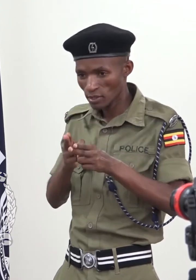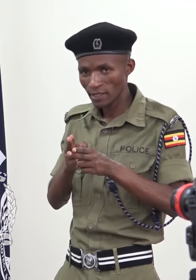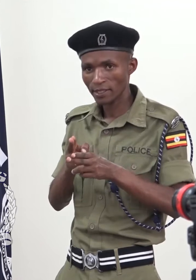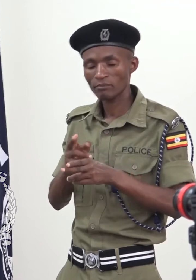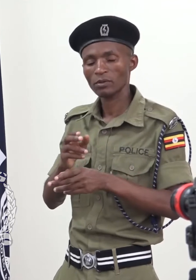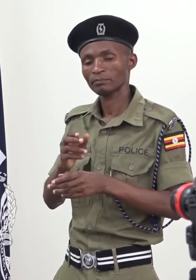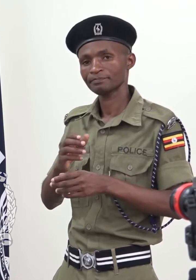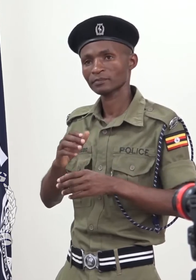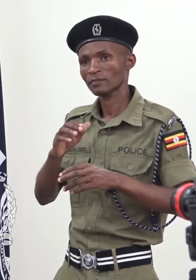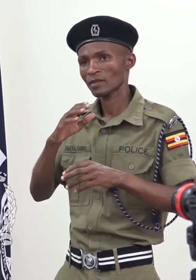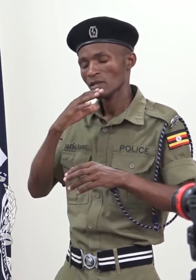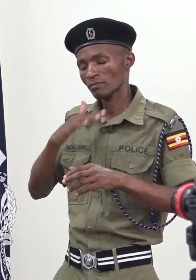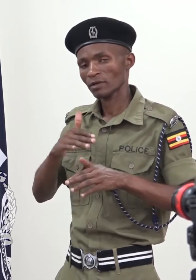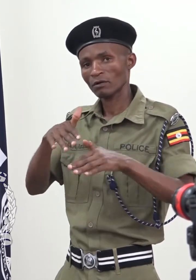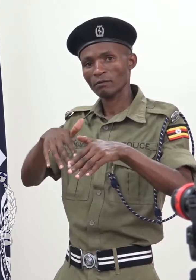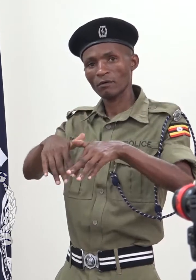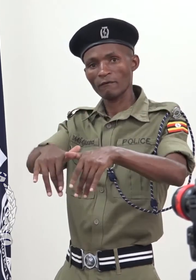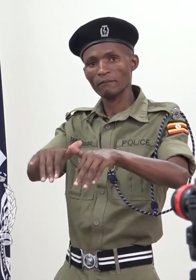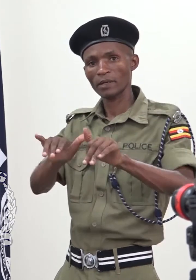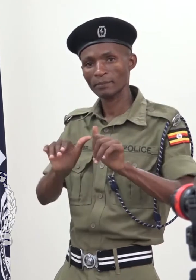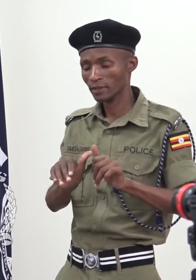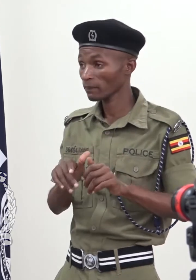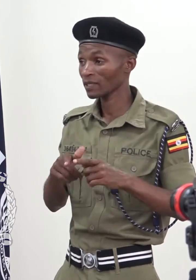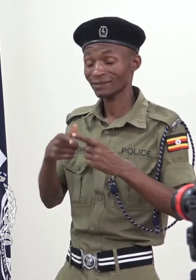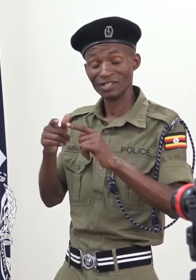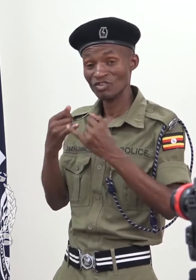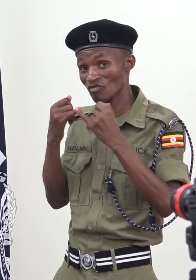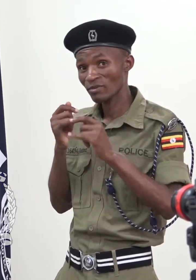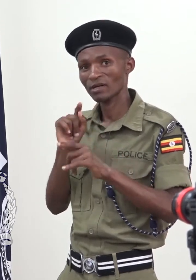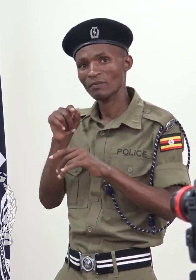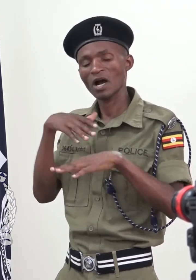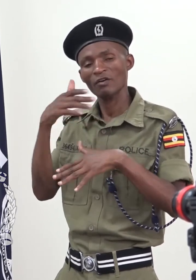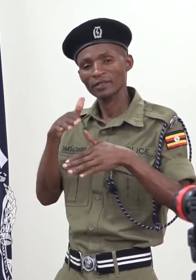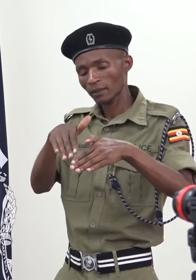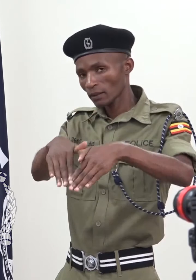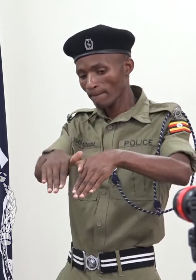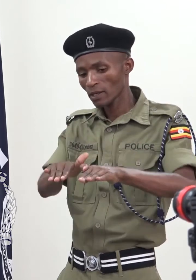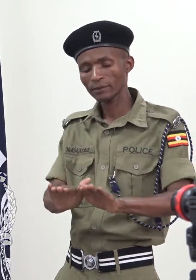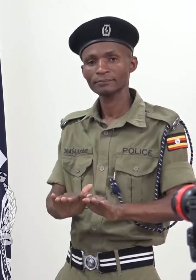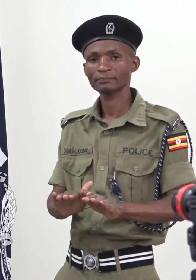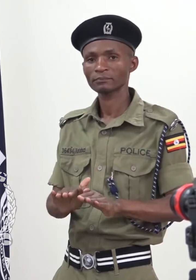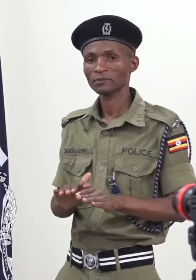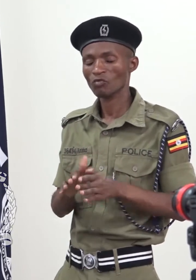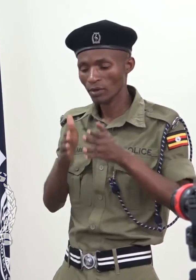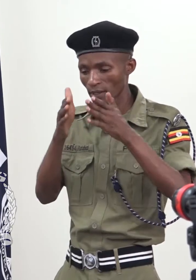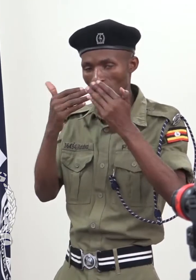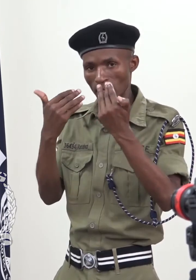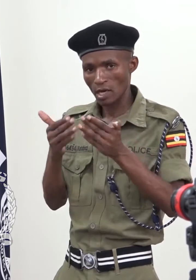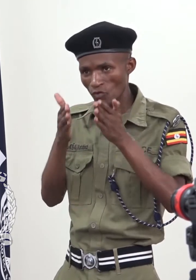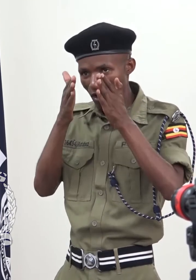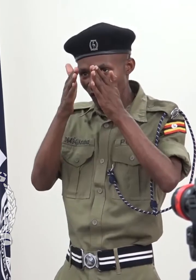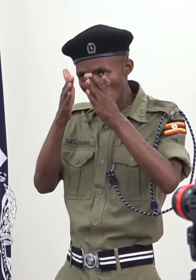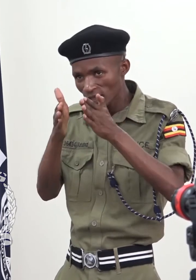will give us statements, but this will come after the burial. What we are doing right now is transcribing the